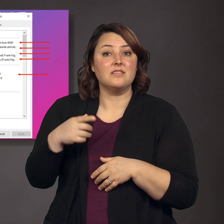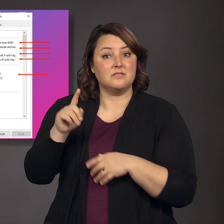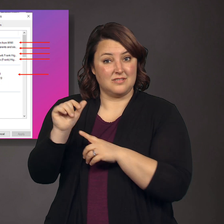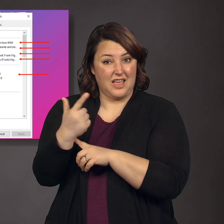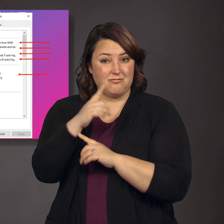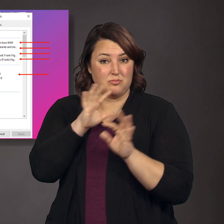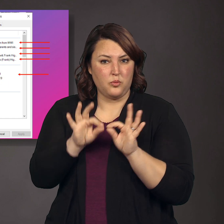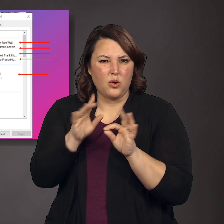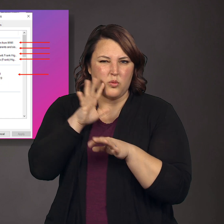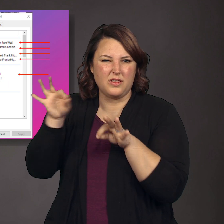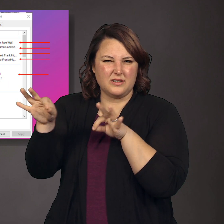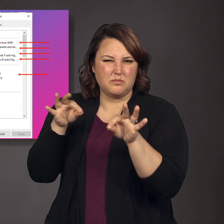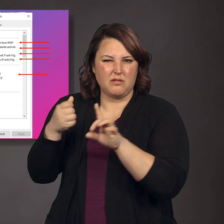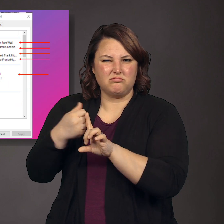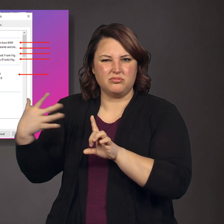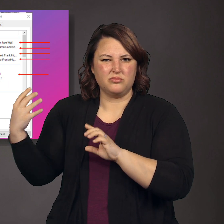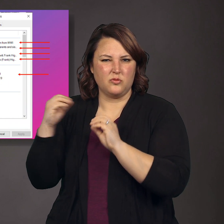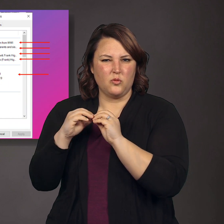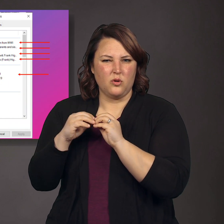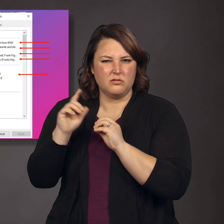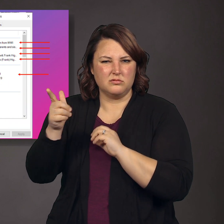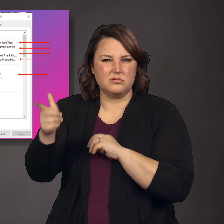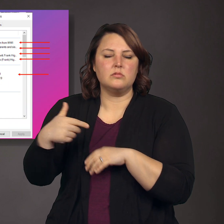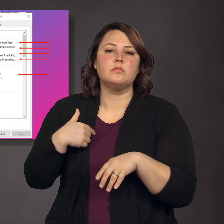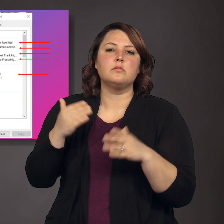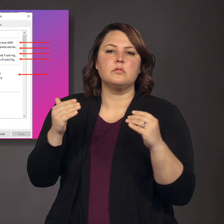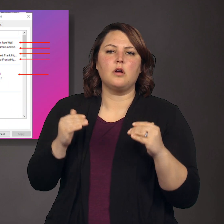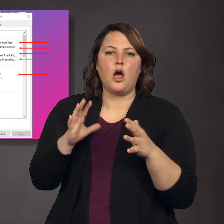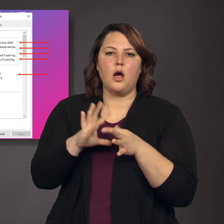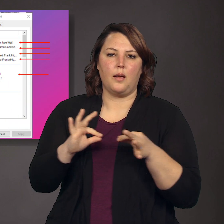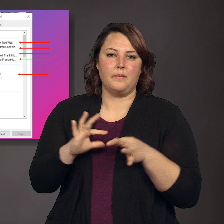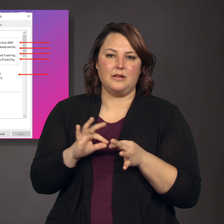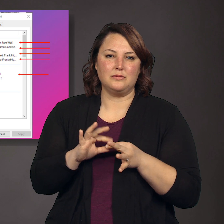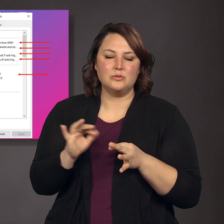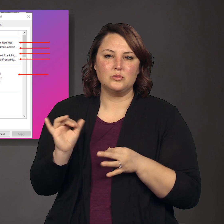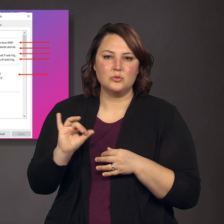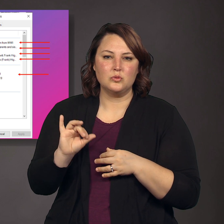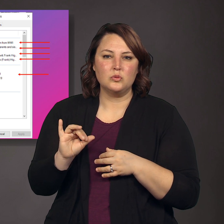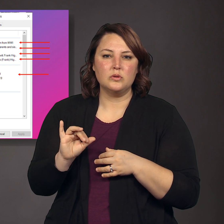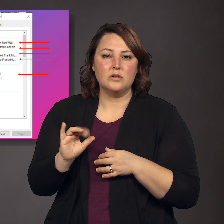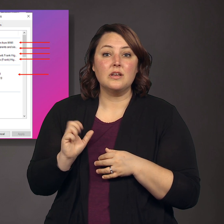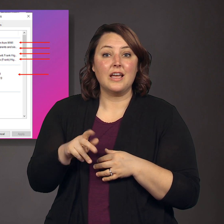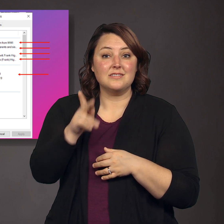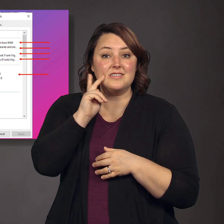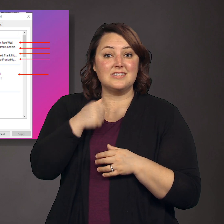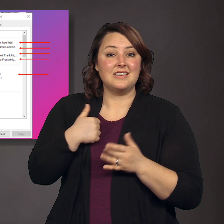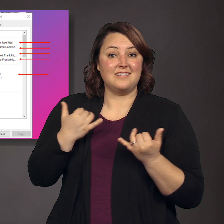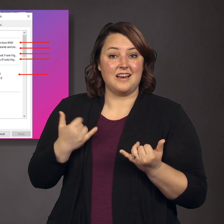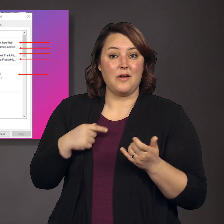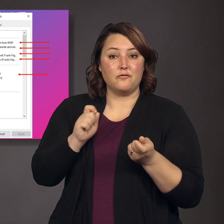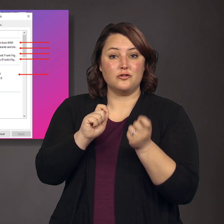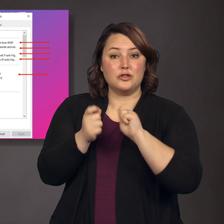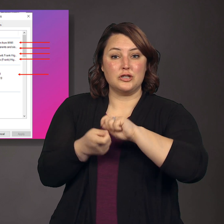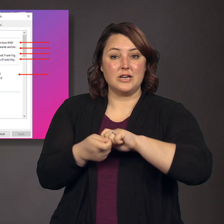talk about them in a minute. And I've got comments. You can also see that I've now changed the date to the 24th of